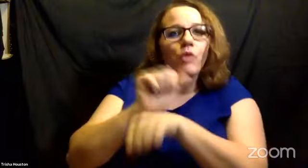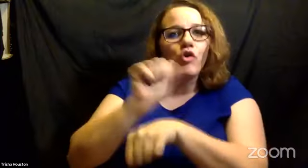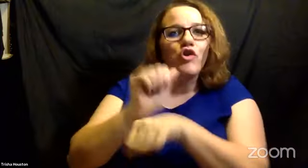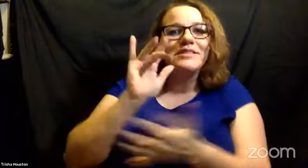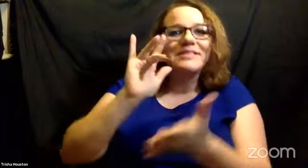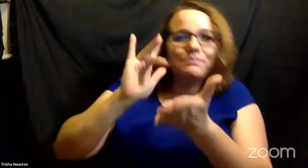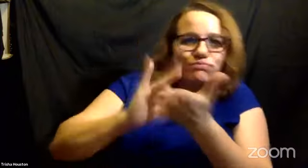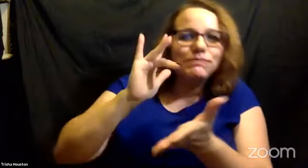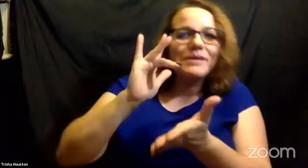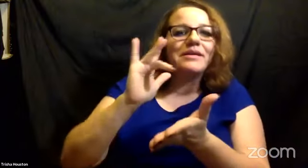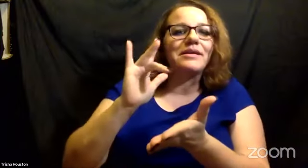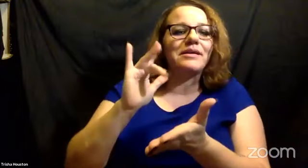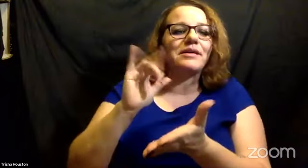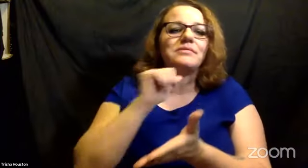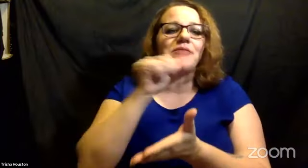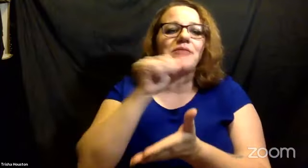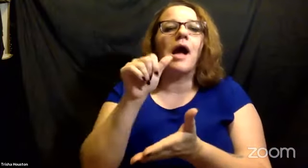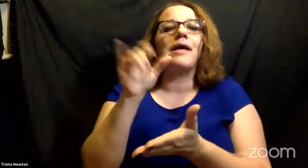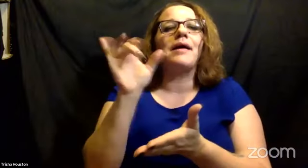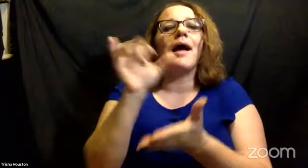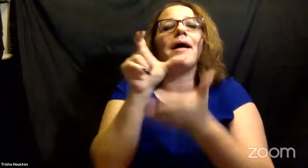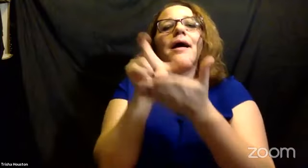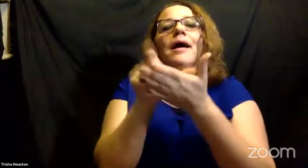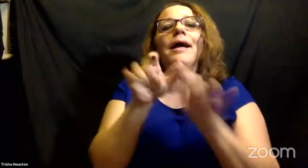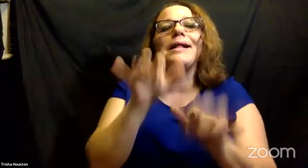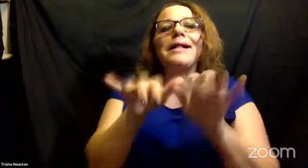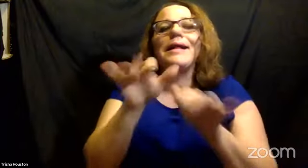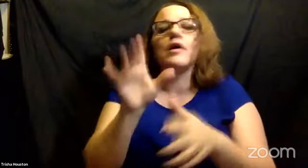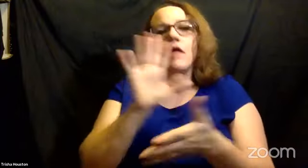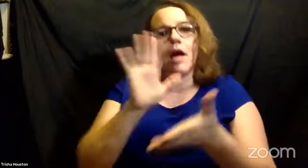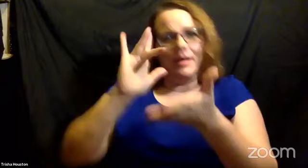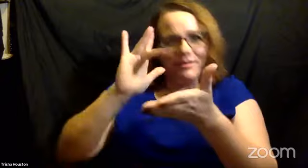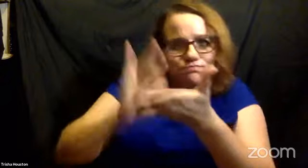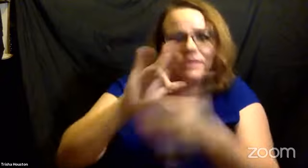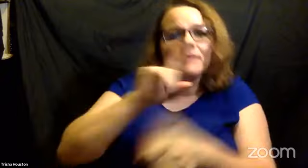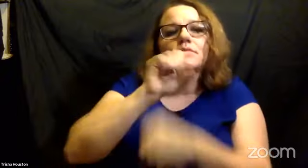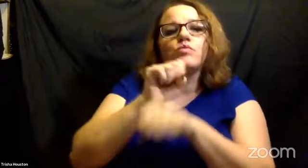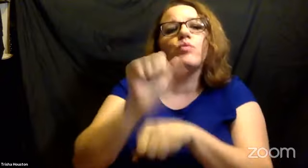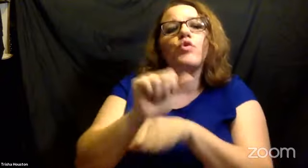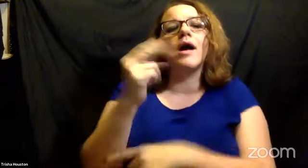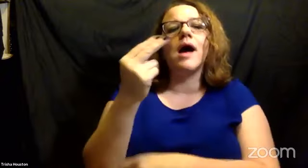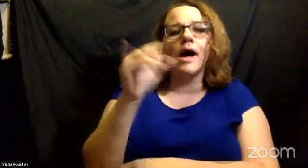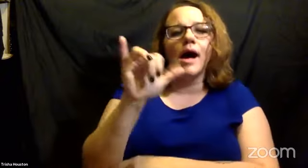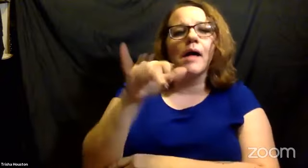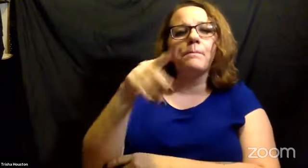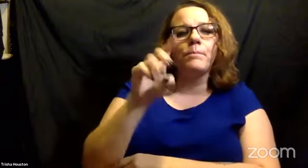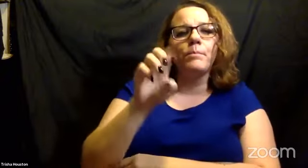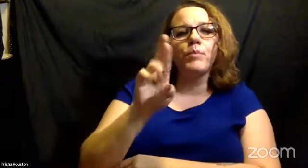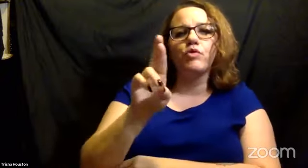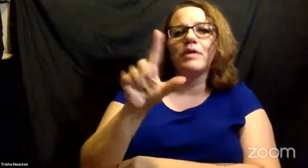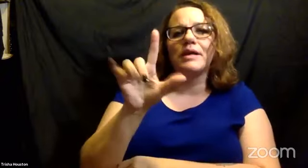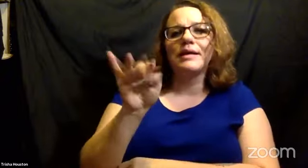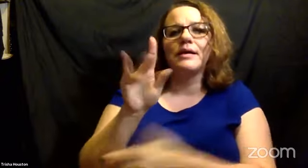can click on the link when you click on the flyer, and it won't have to be something that you'll have to type in a URL or anything like that. It'll